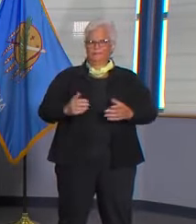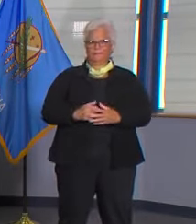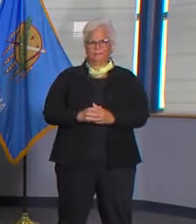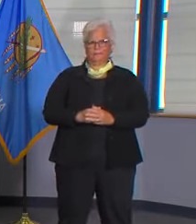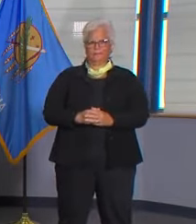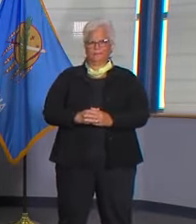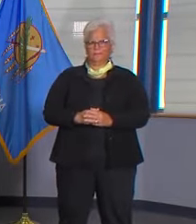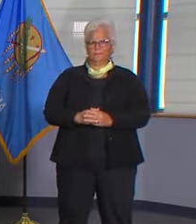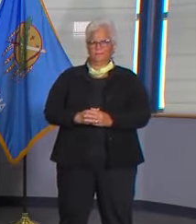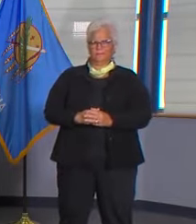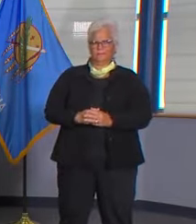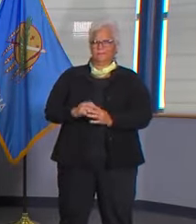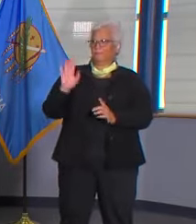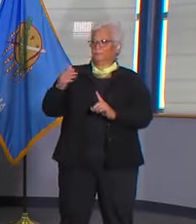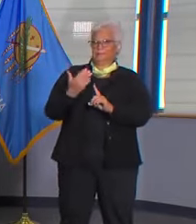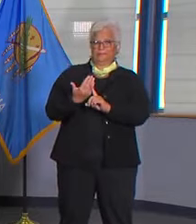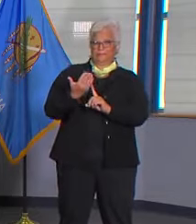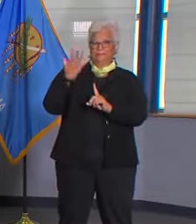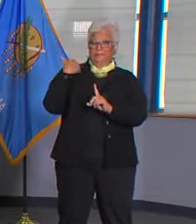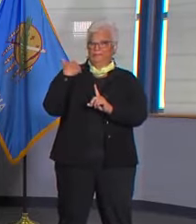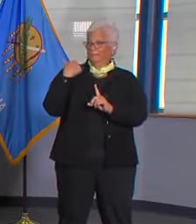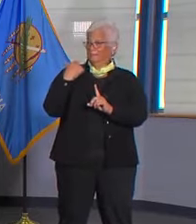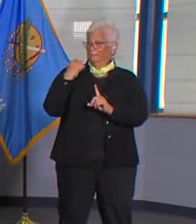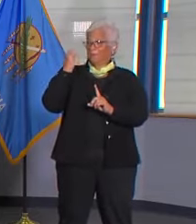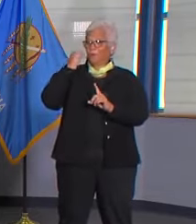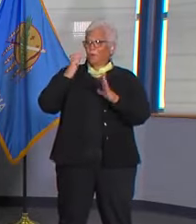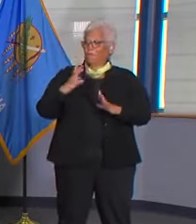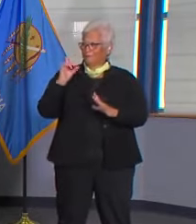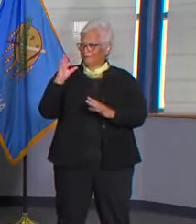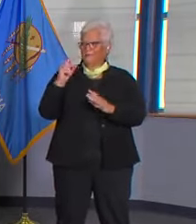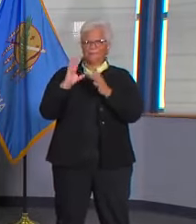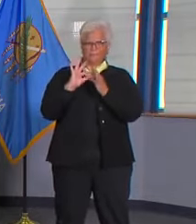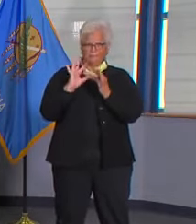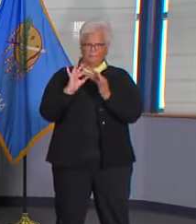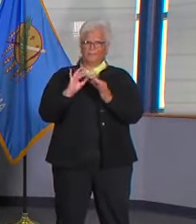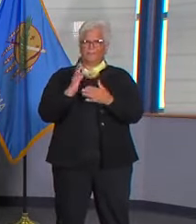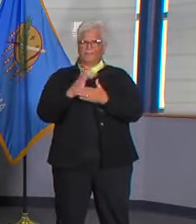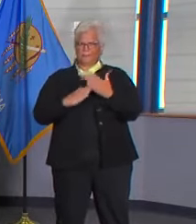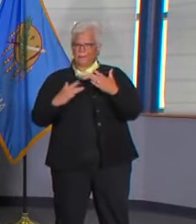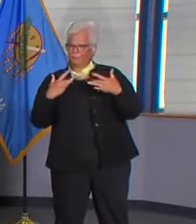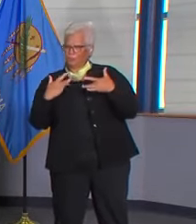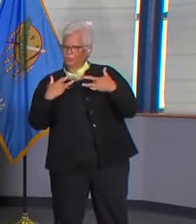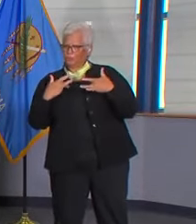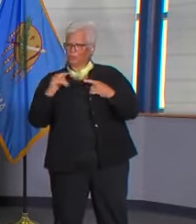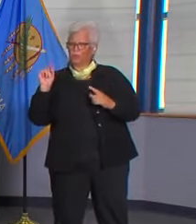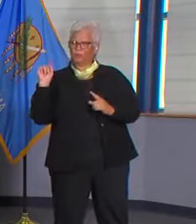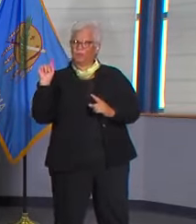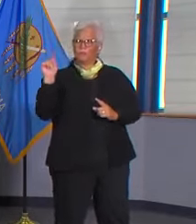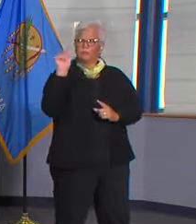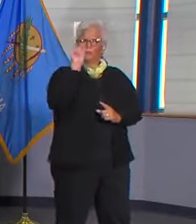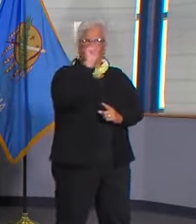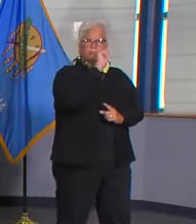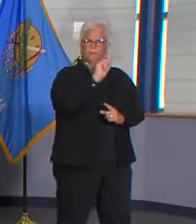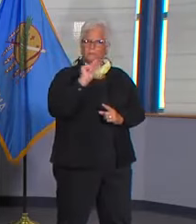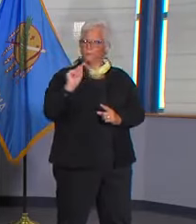on takeout, which really didn't apply here because we were already doing it, but also to closure of